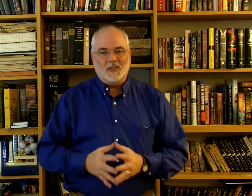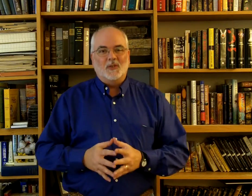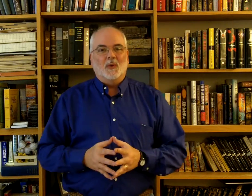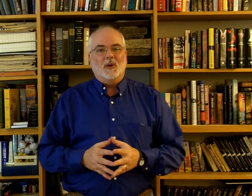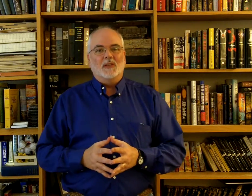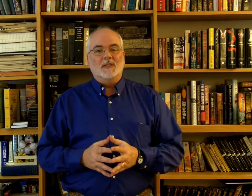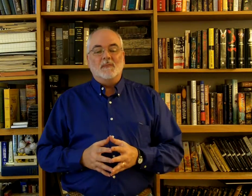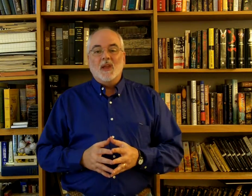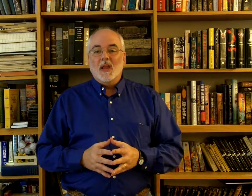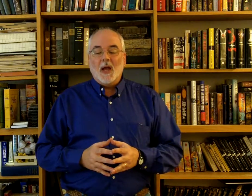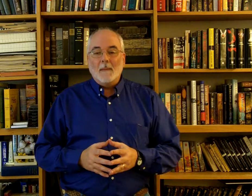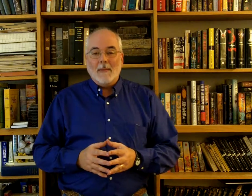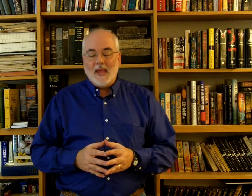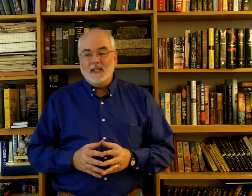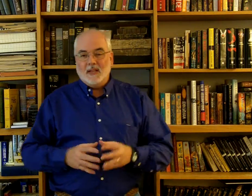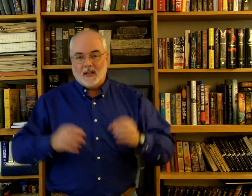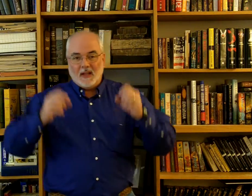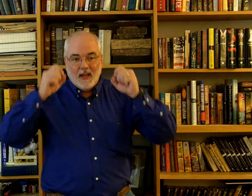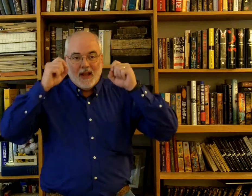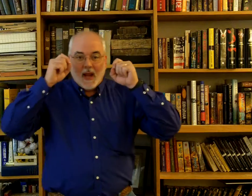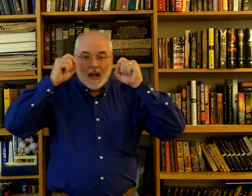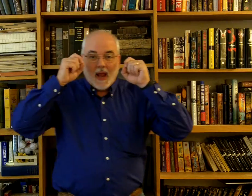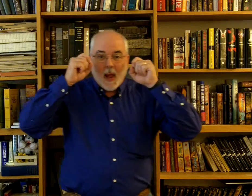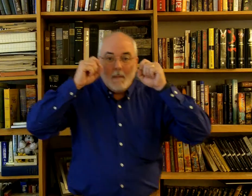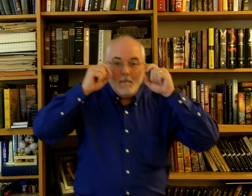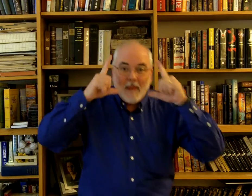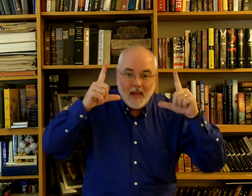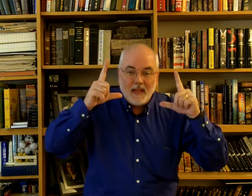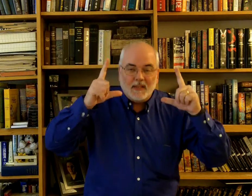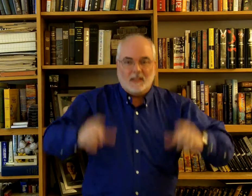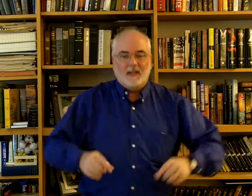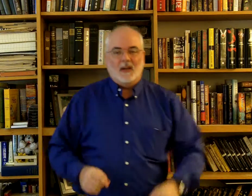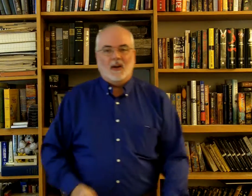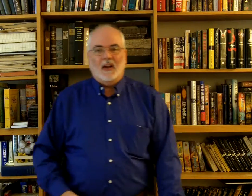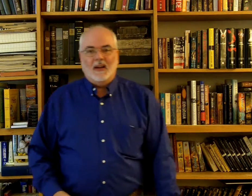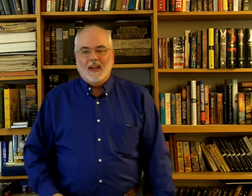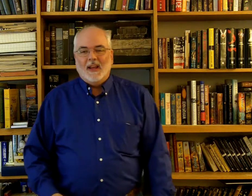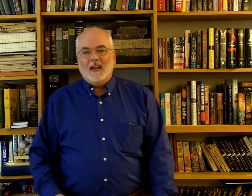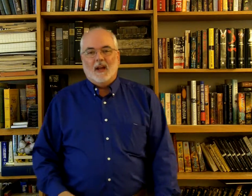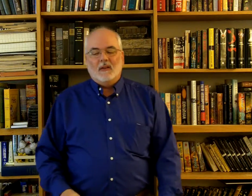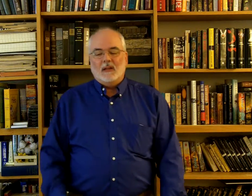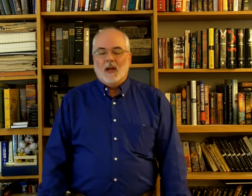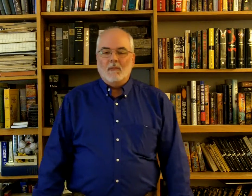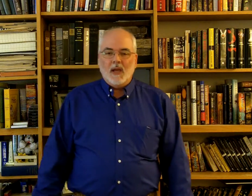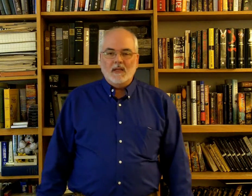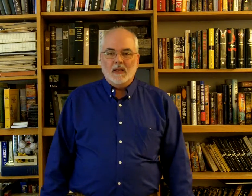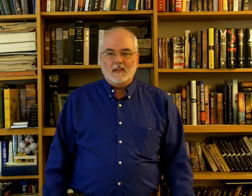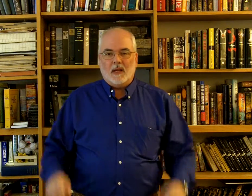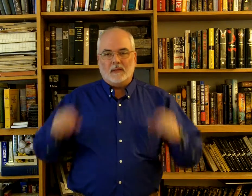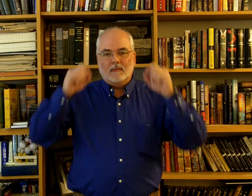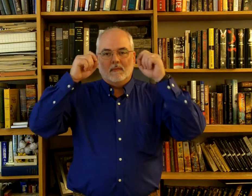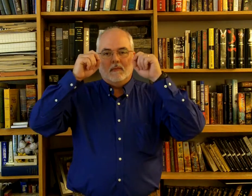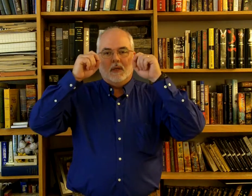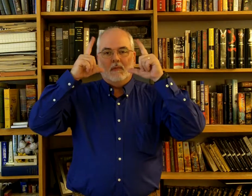the words. Amazing. Amazing. All right? Now, amazing is not